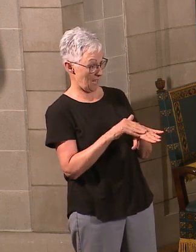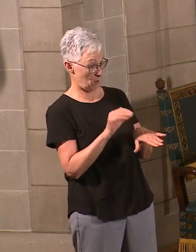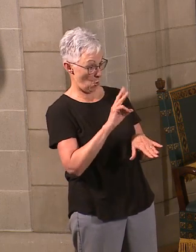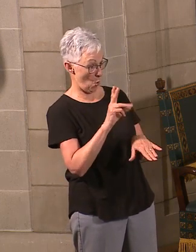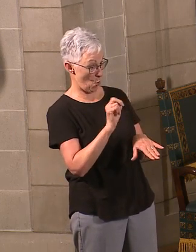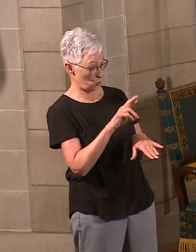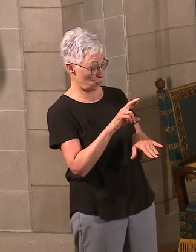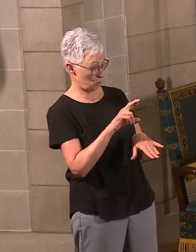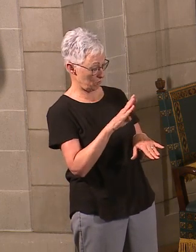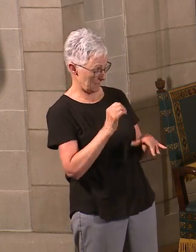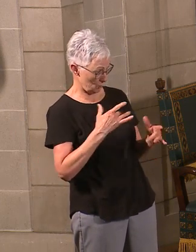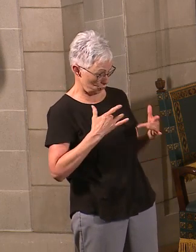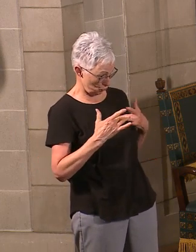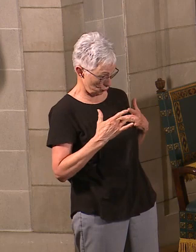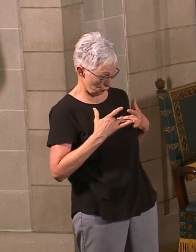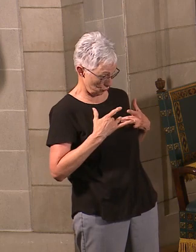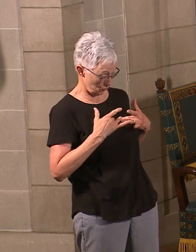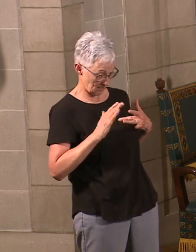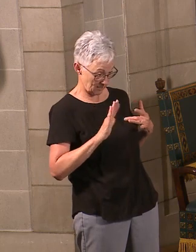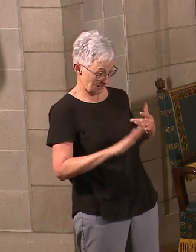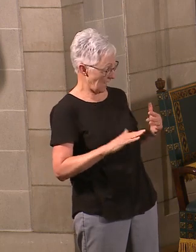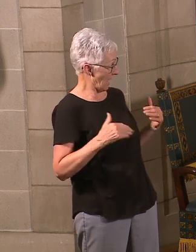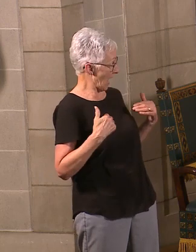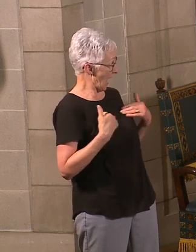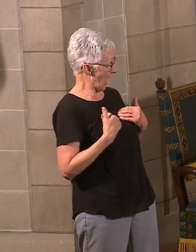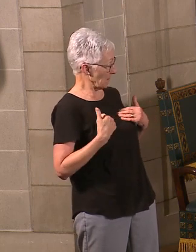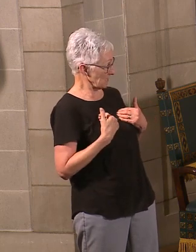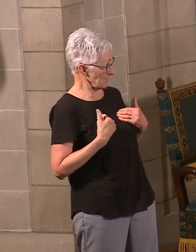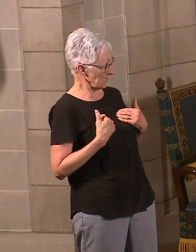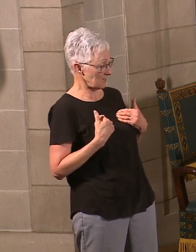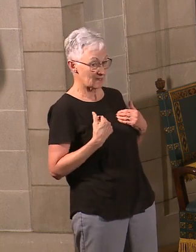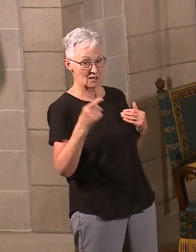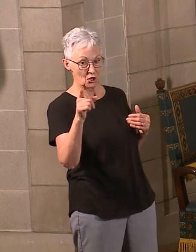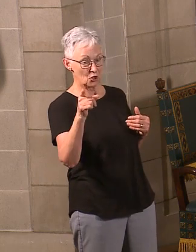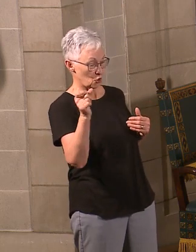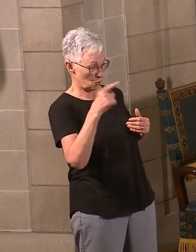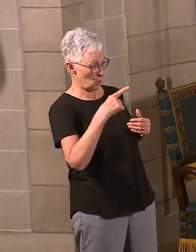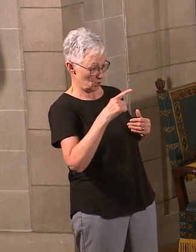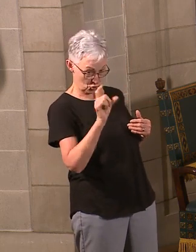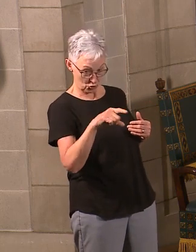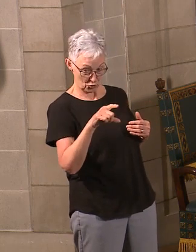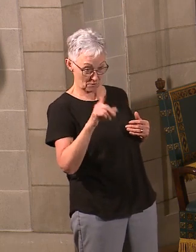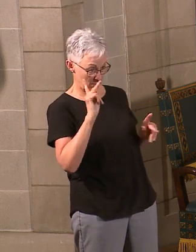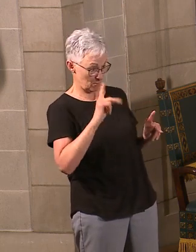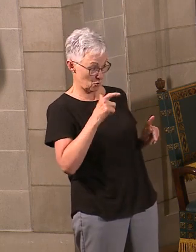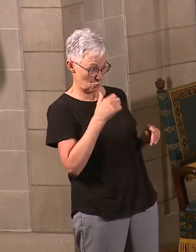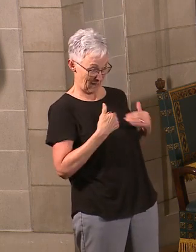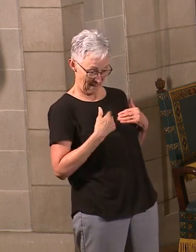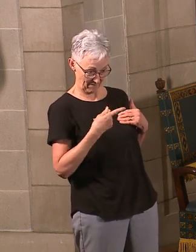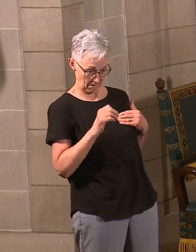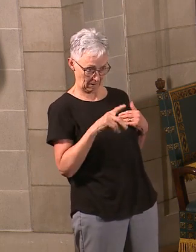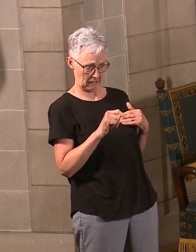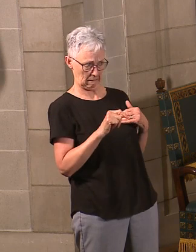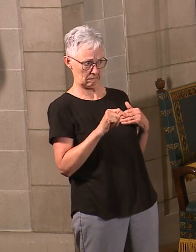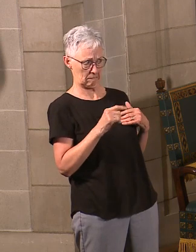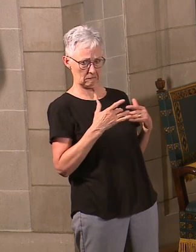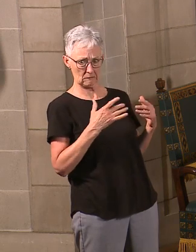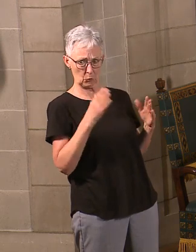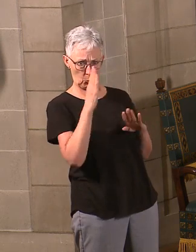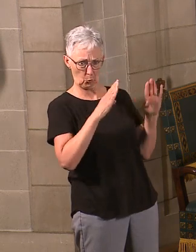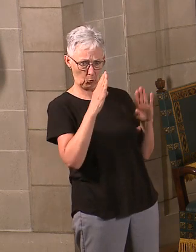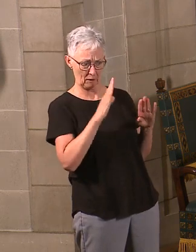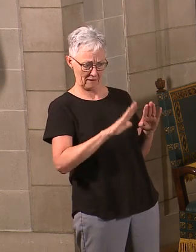symptoms? Not to my knowledge. It's not been anything that's been reported. Oh, the question was, should owners of pets be worried about their pets getting it?